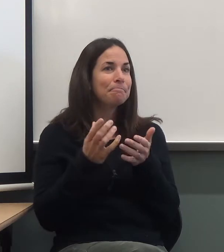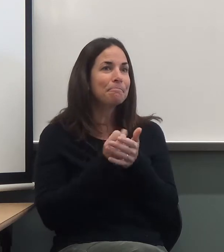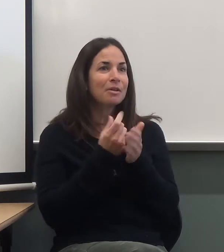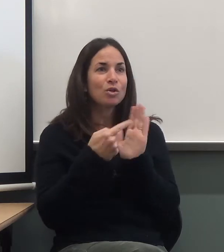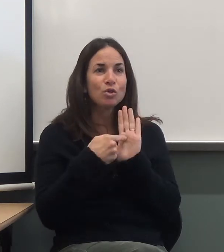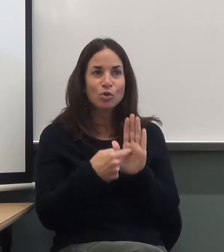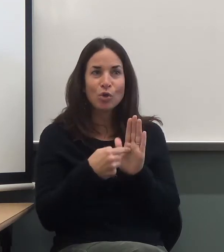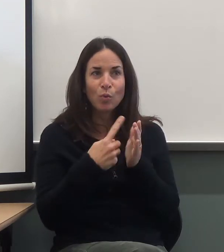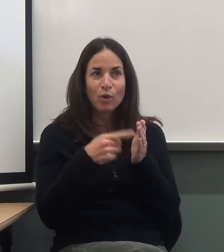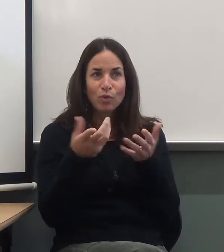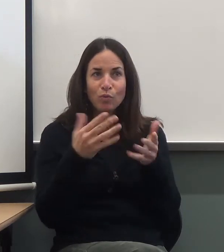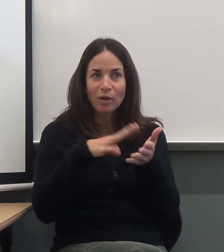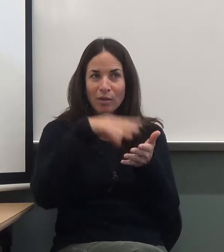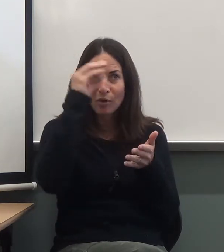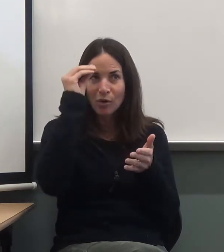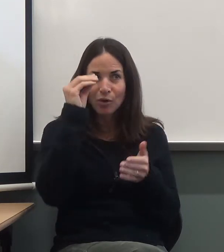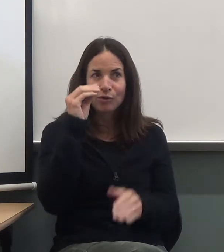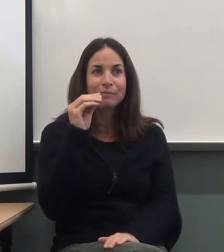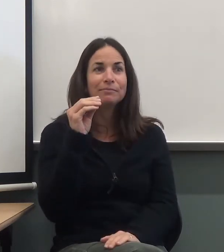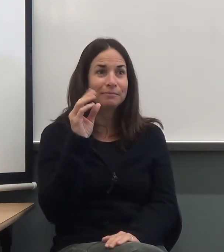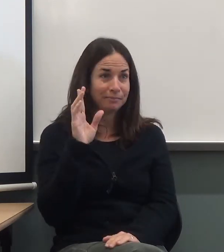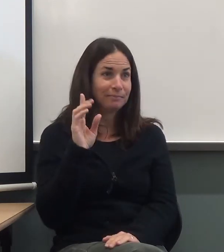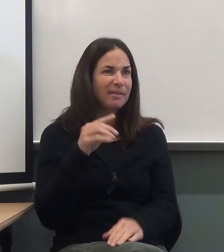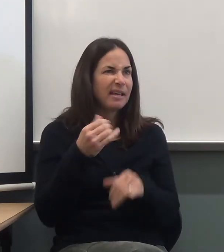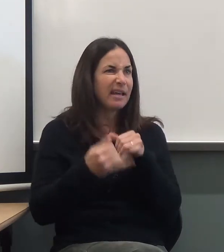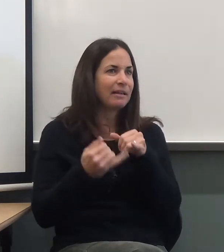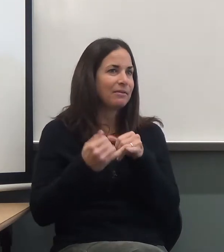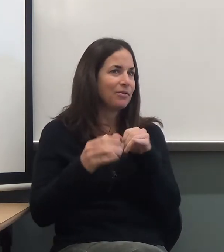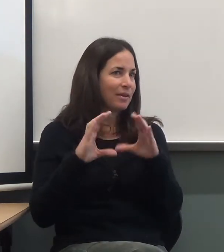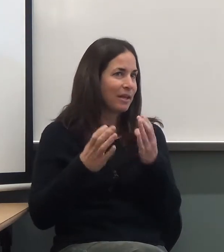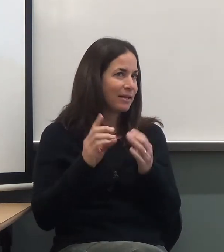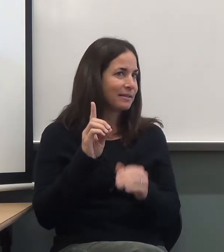learned at the end of the class, hopefully.